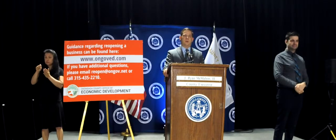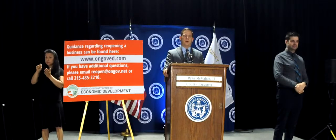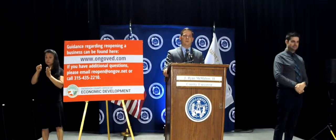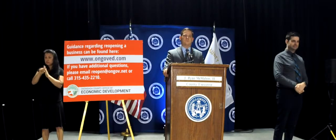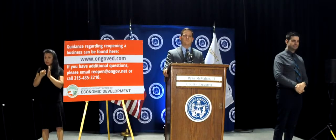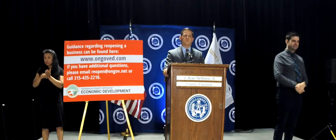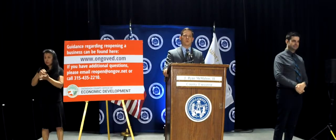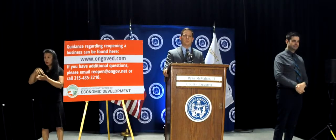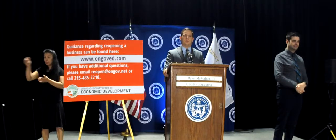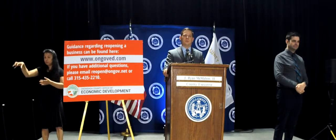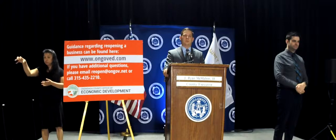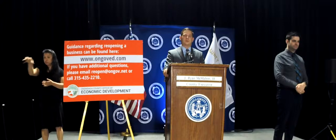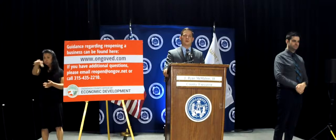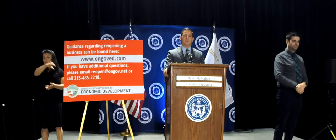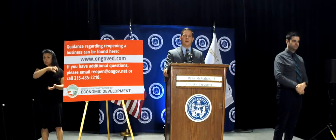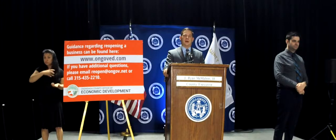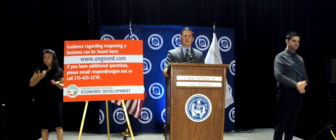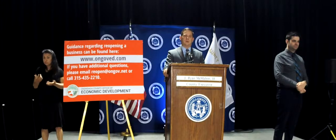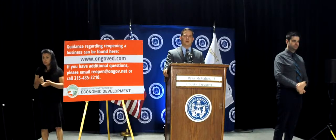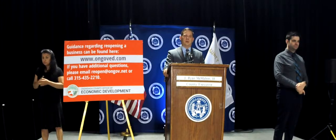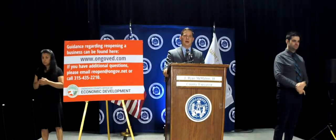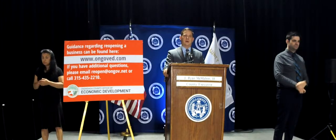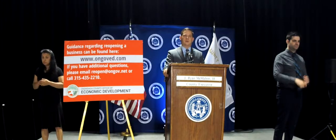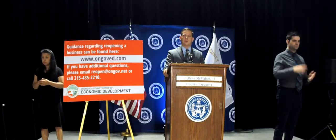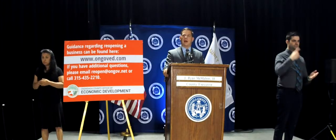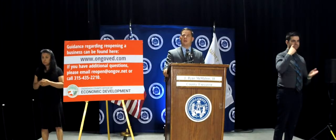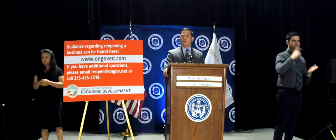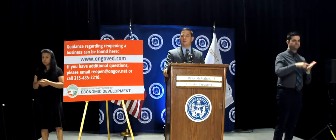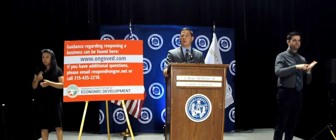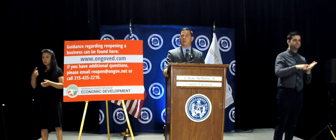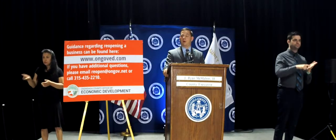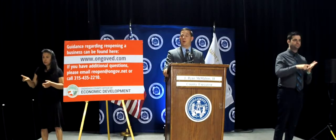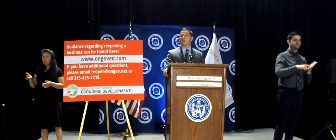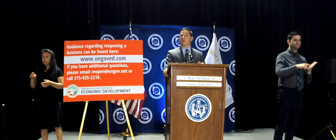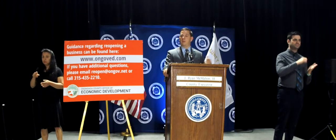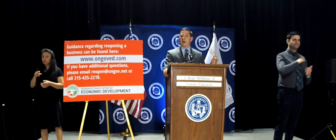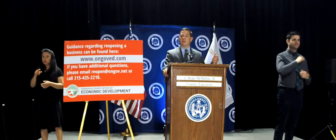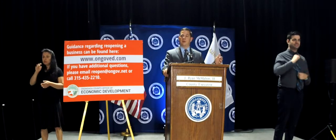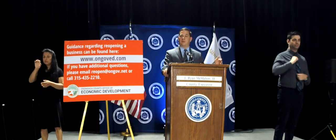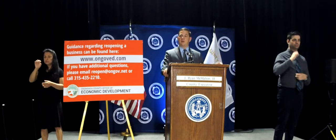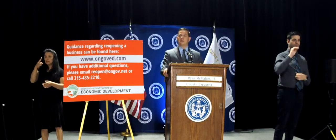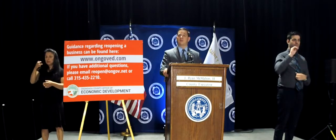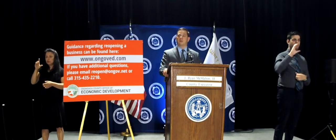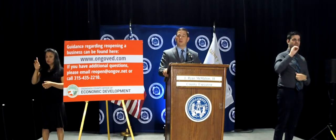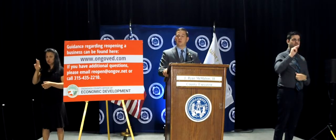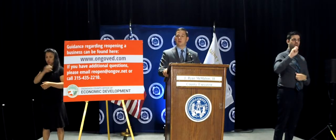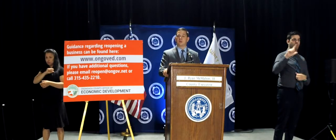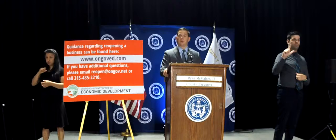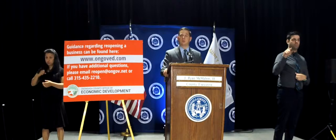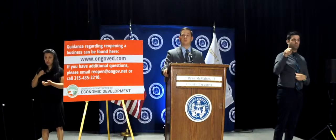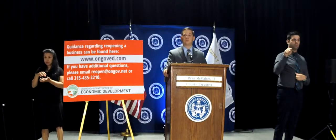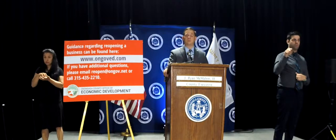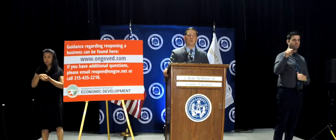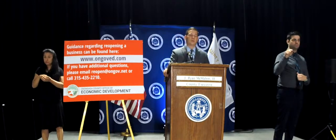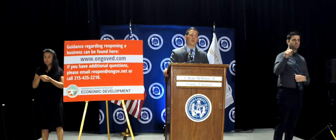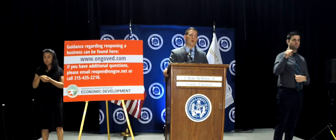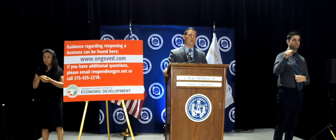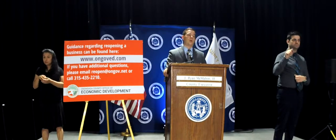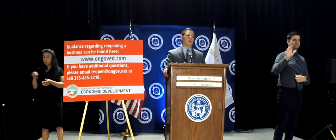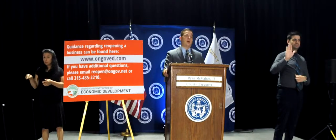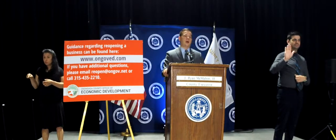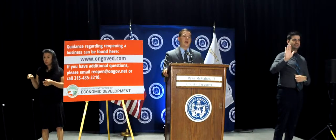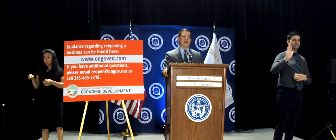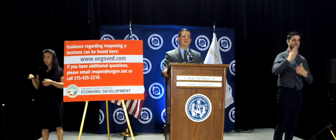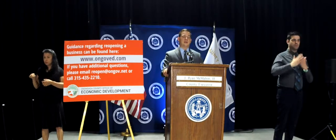that Senator McConnell, Leader McConnell's colleagues from are being impacted by the virus differently, including his own.